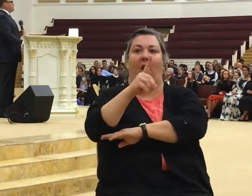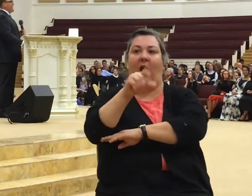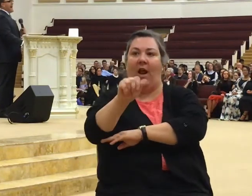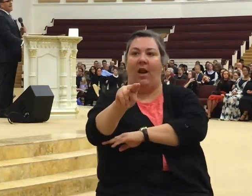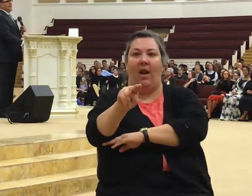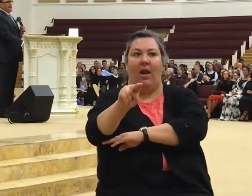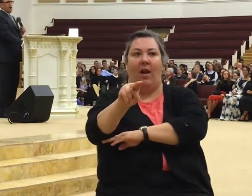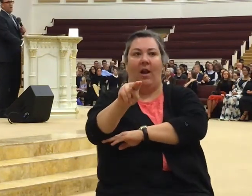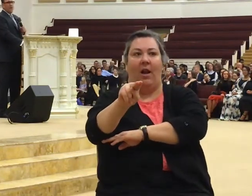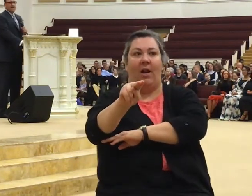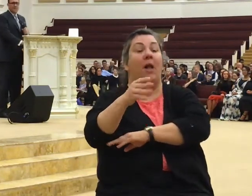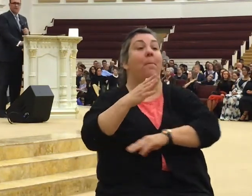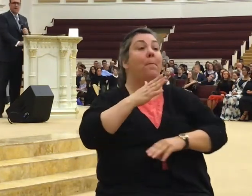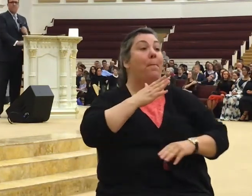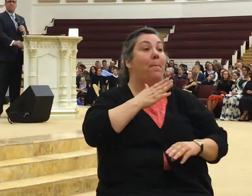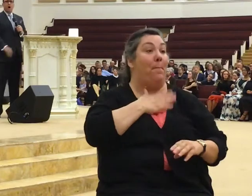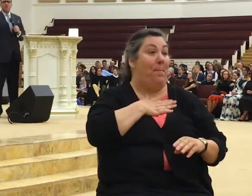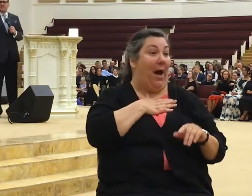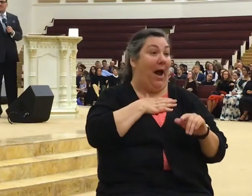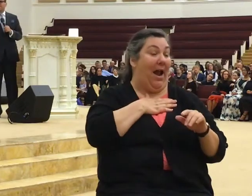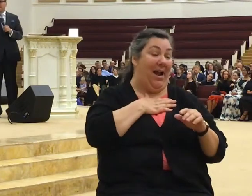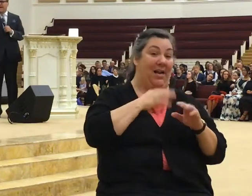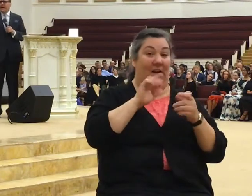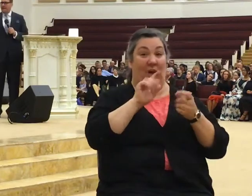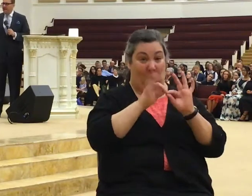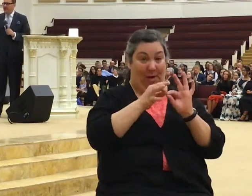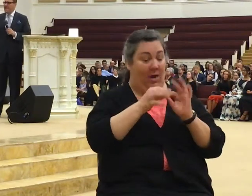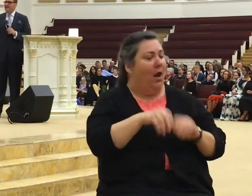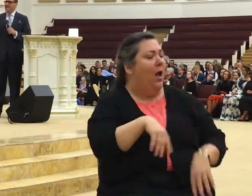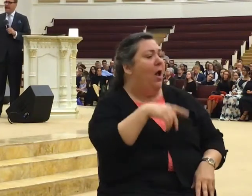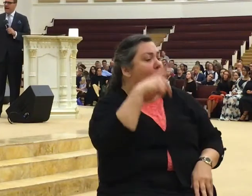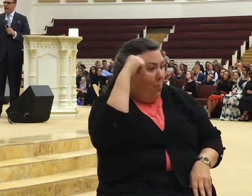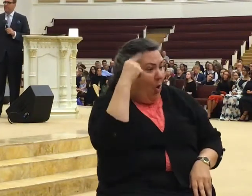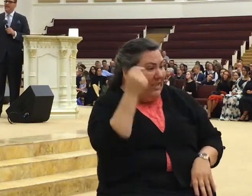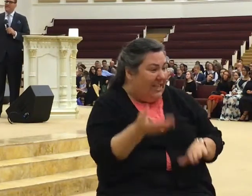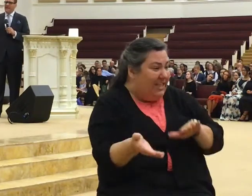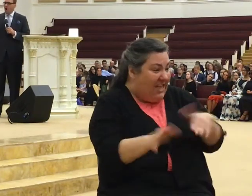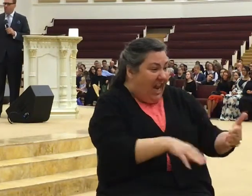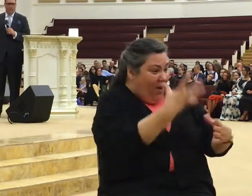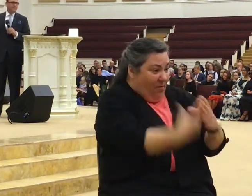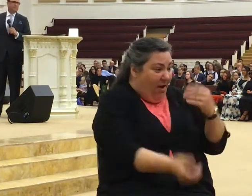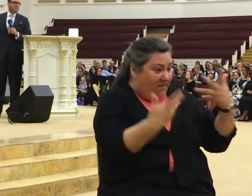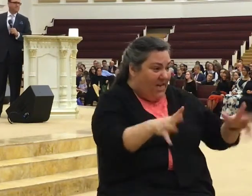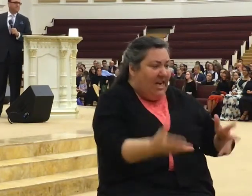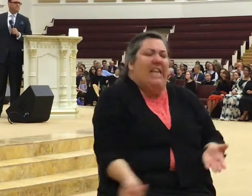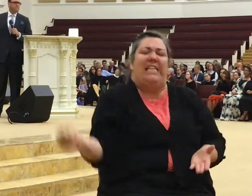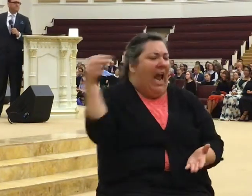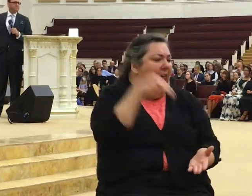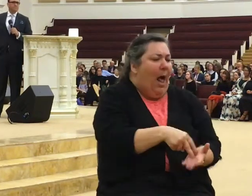which in my lingo is Moses is dead, get up, get over it.